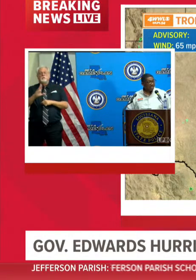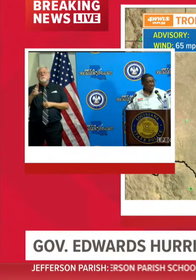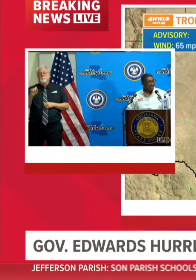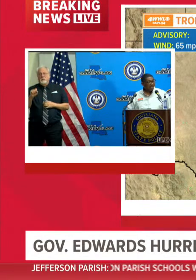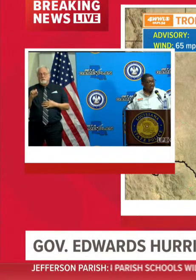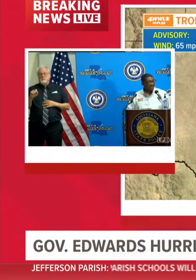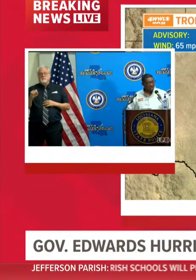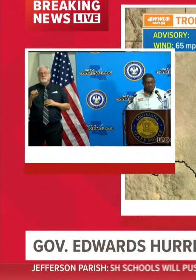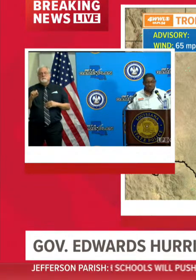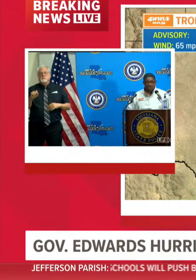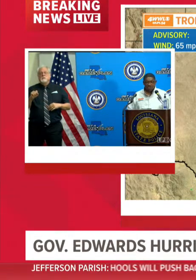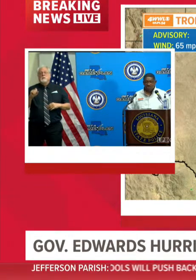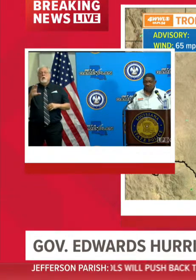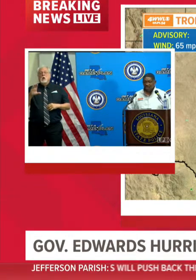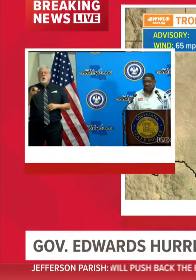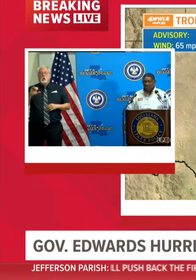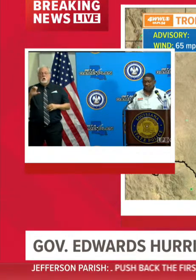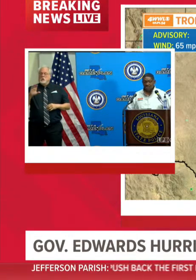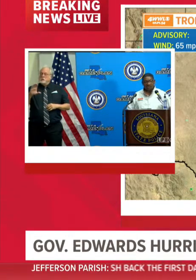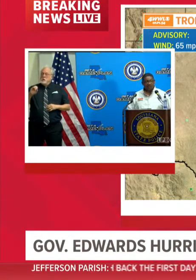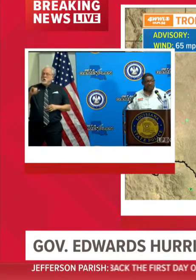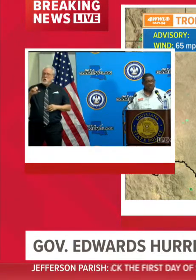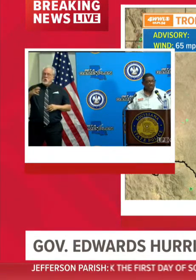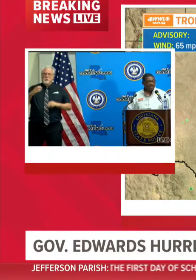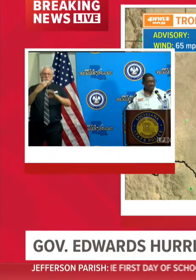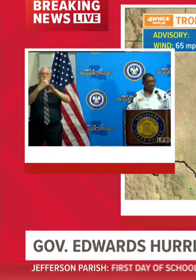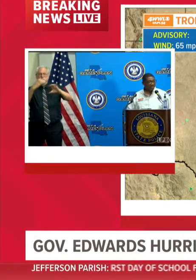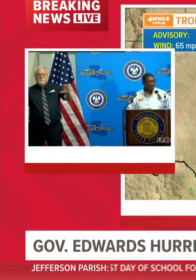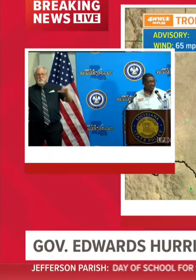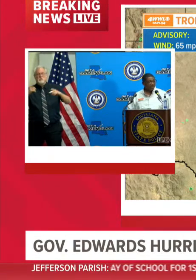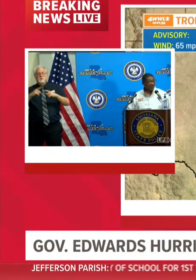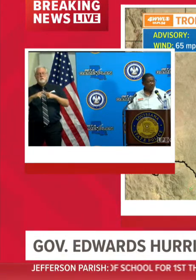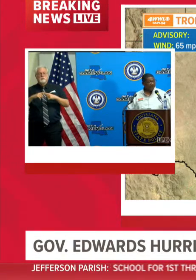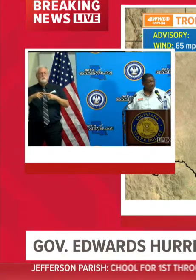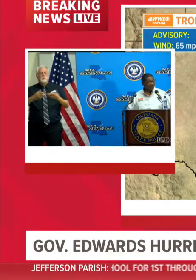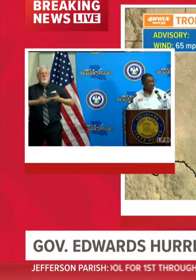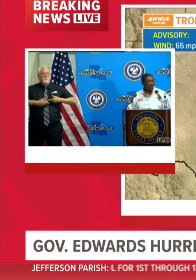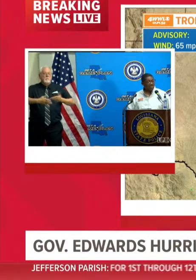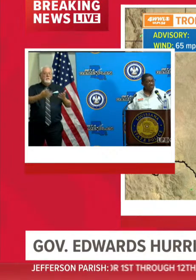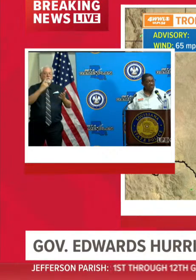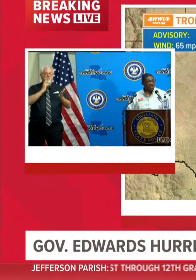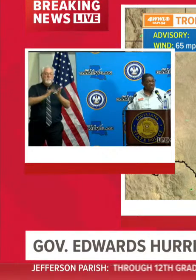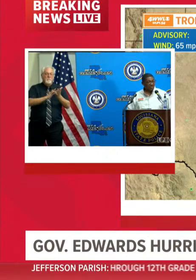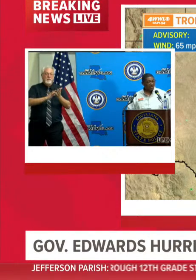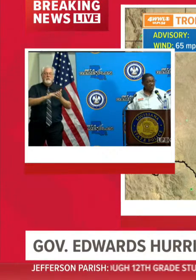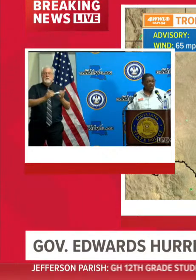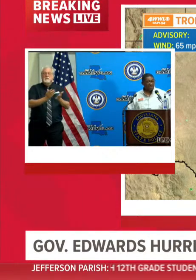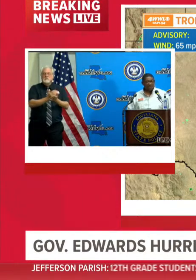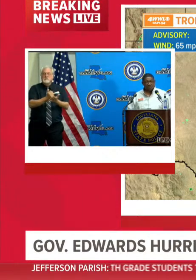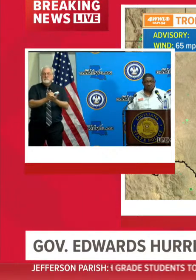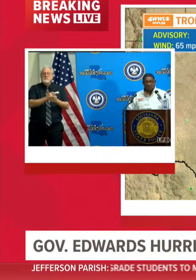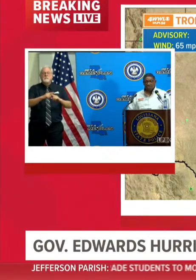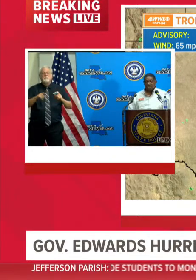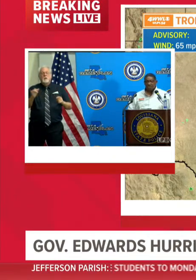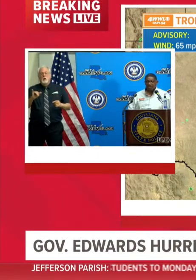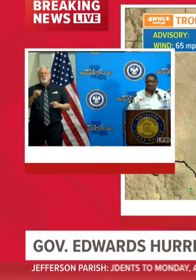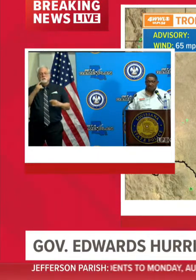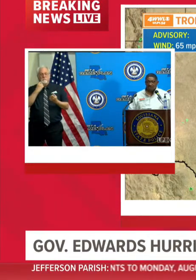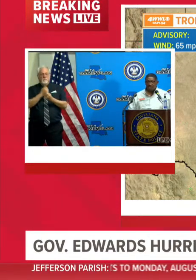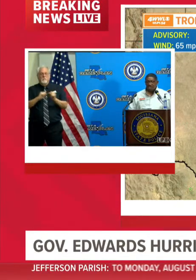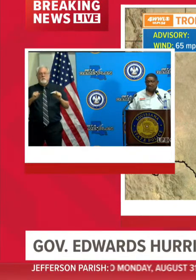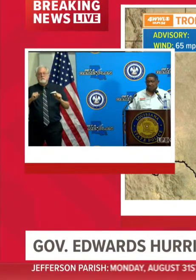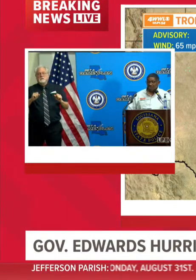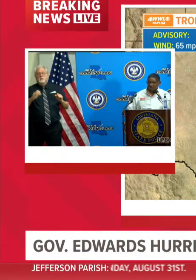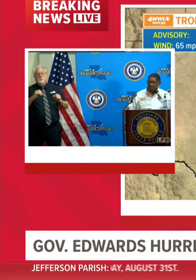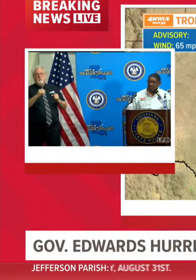buses, our coaches to provide runs for folks who need medical assistance where we've evacuated them to, but more importantly for the rescue and